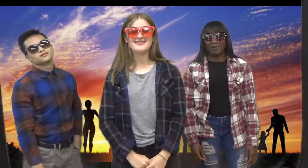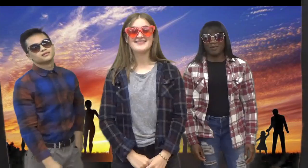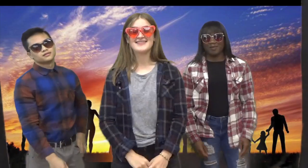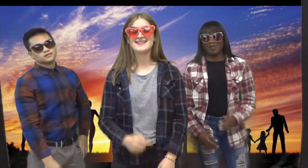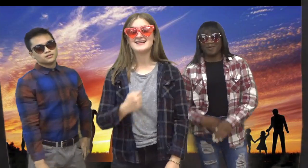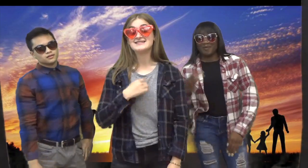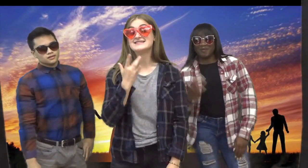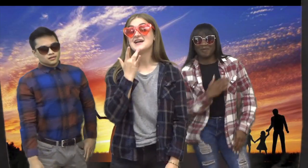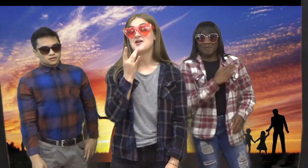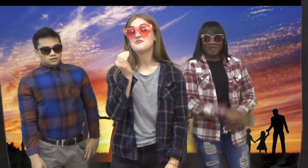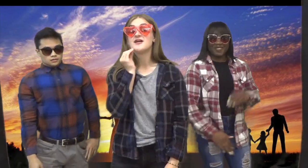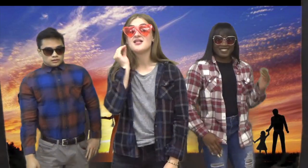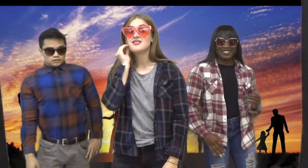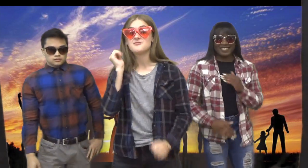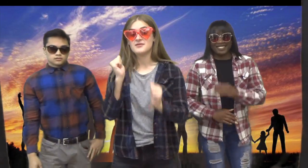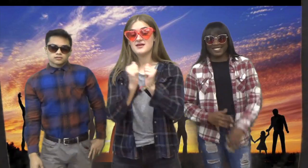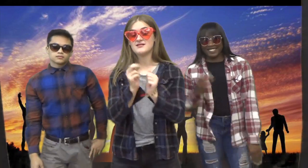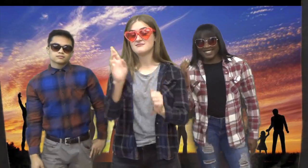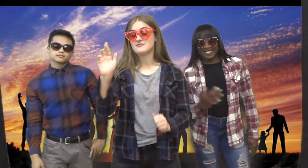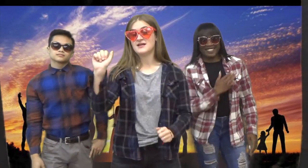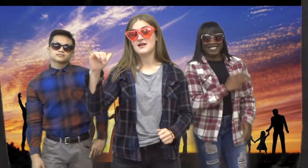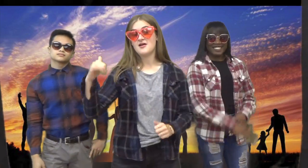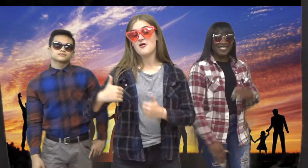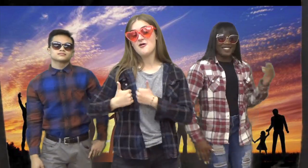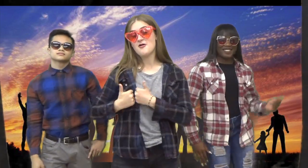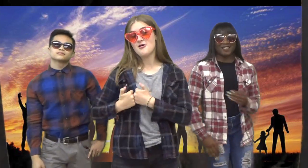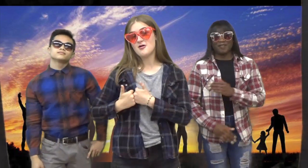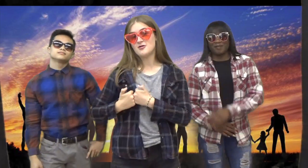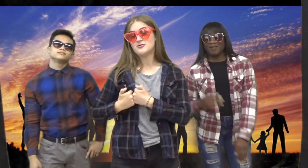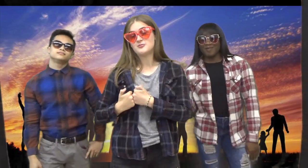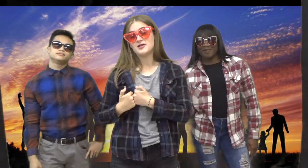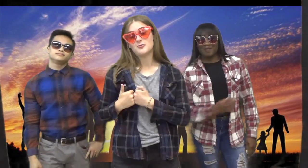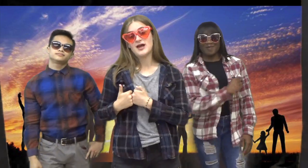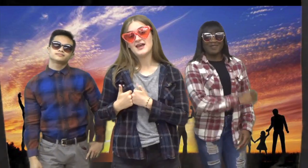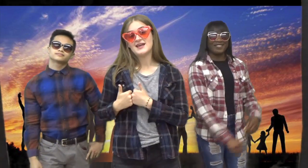I'd rather be at home with rain.